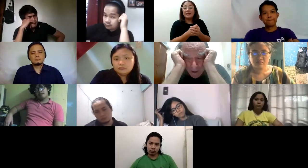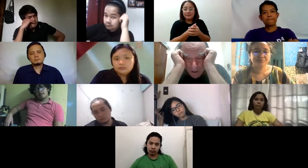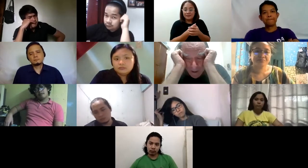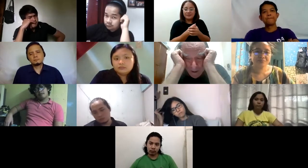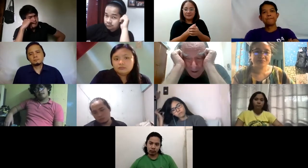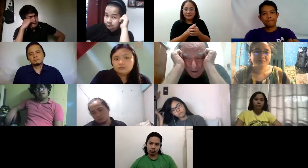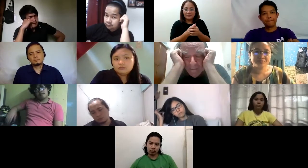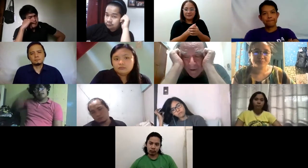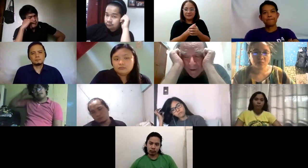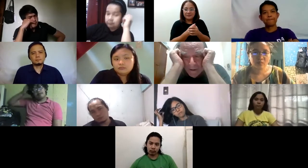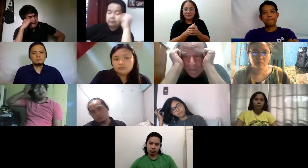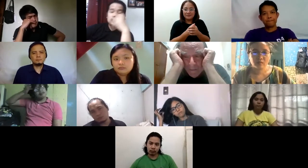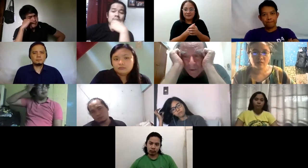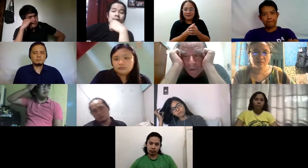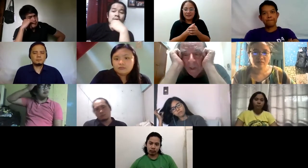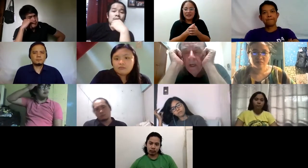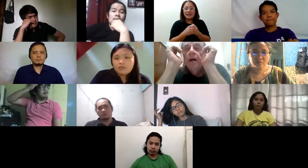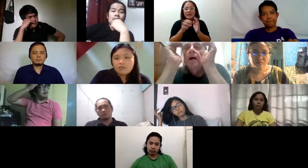like for example,